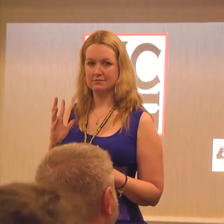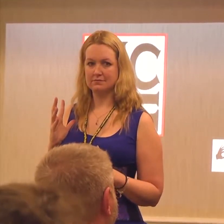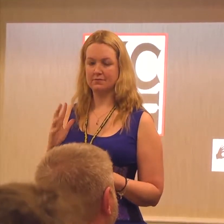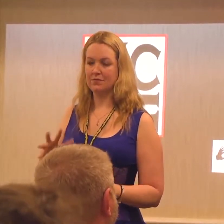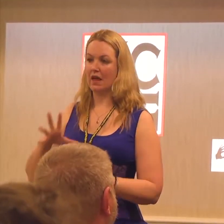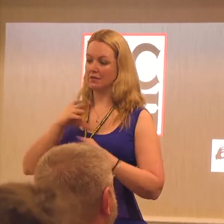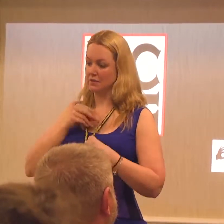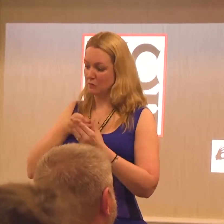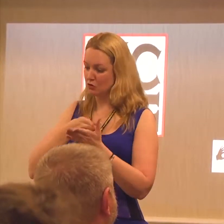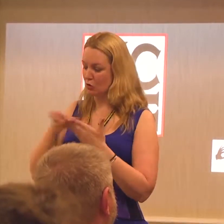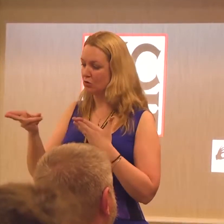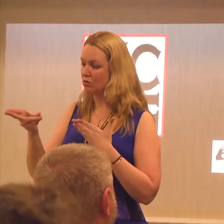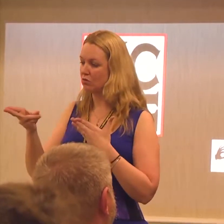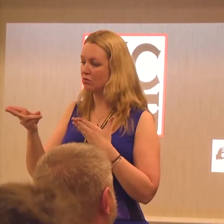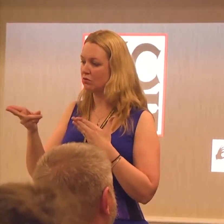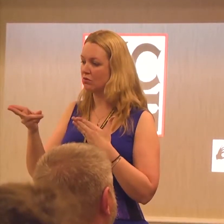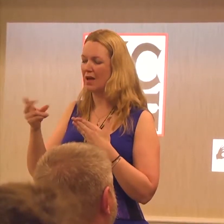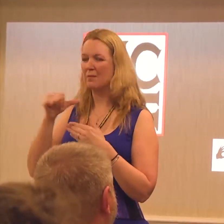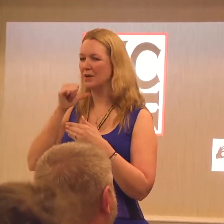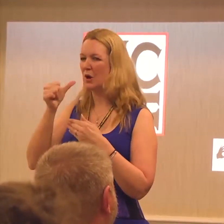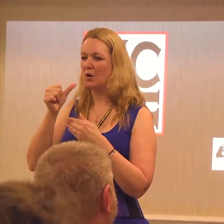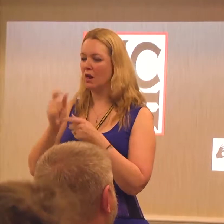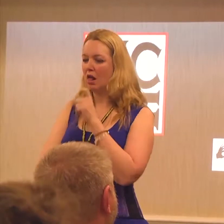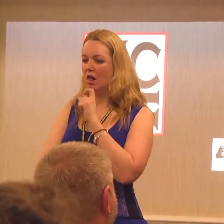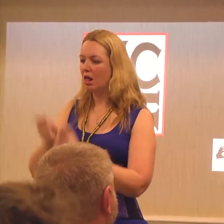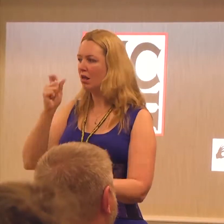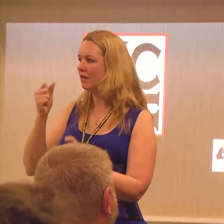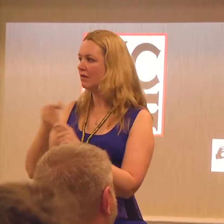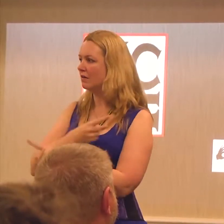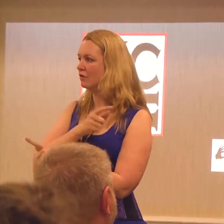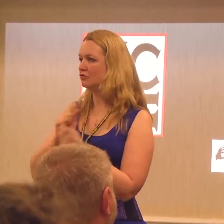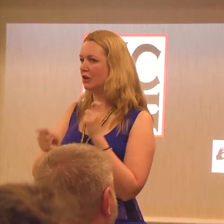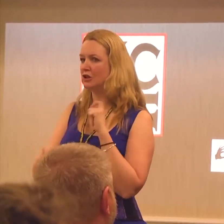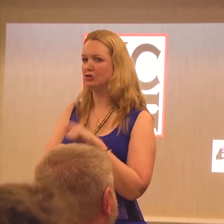Accept the truth, but don't change it.